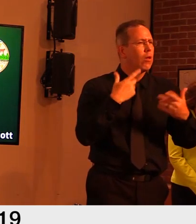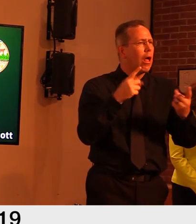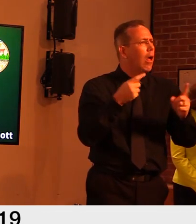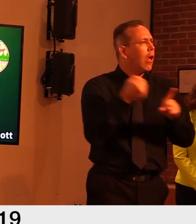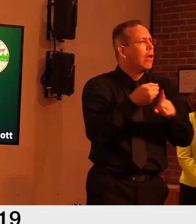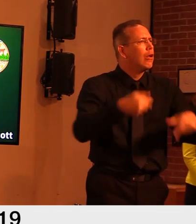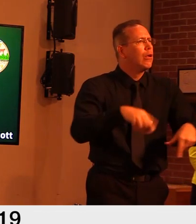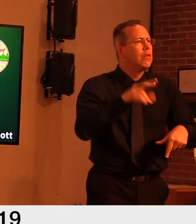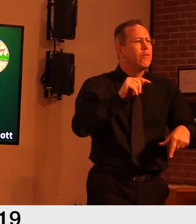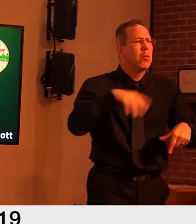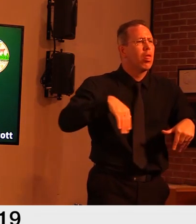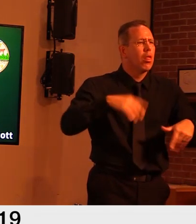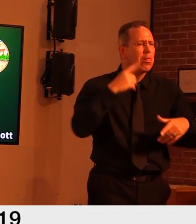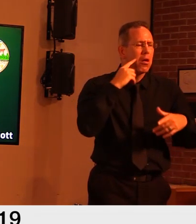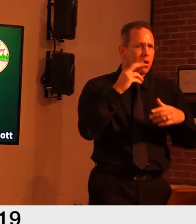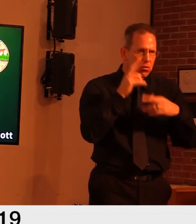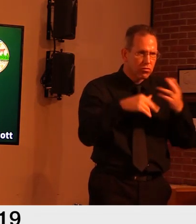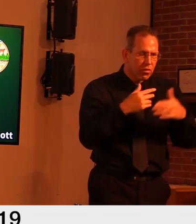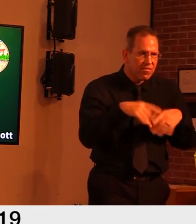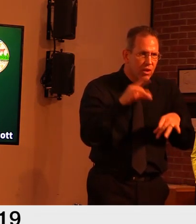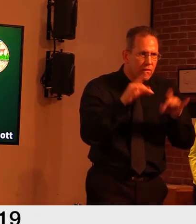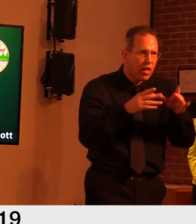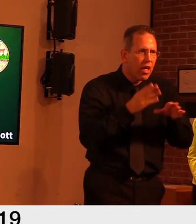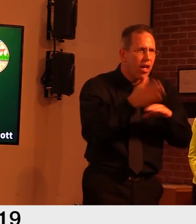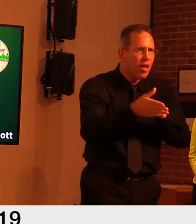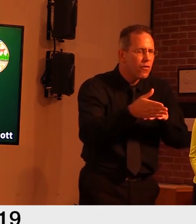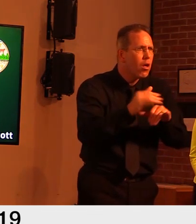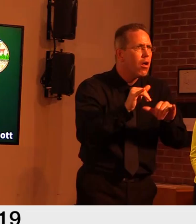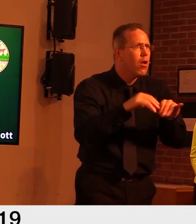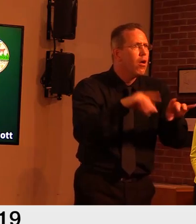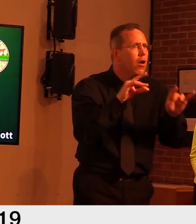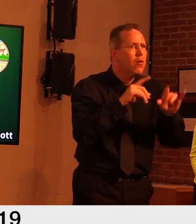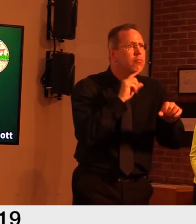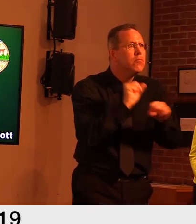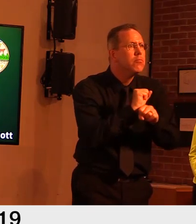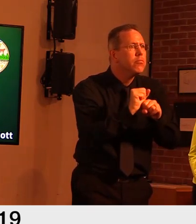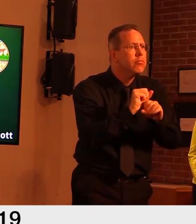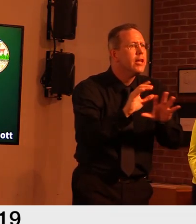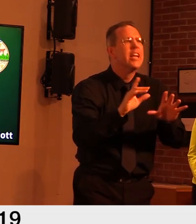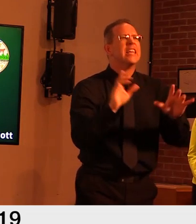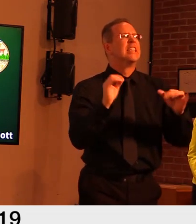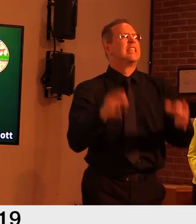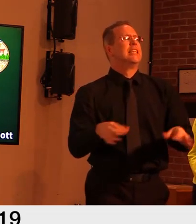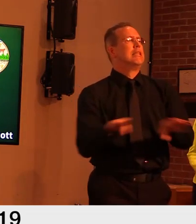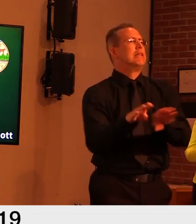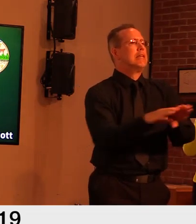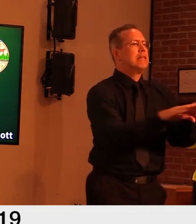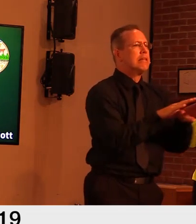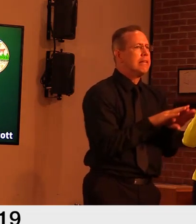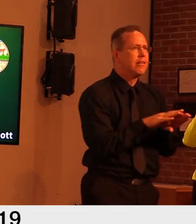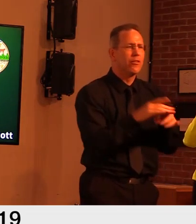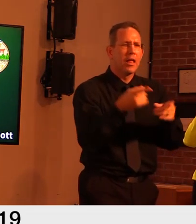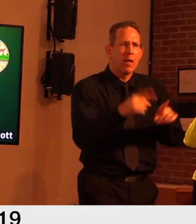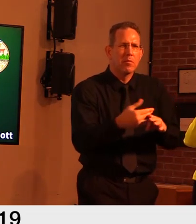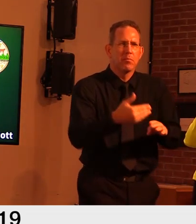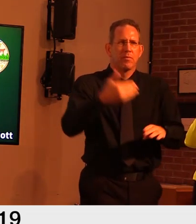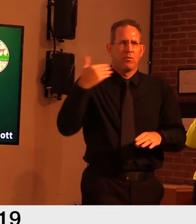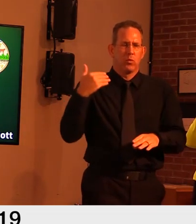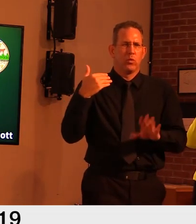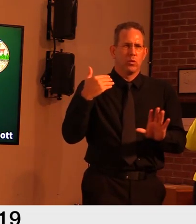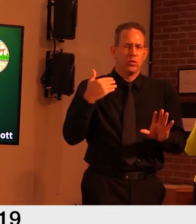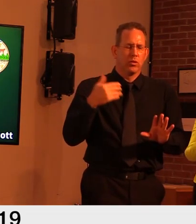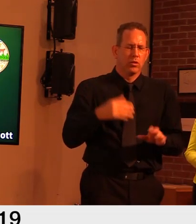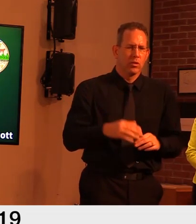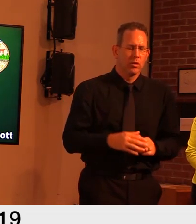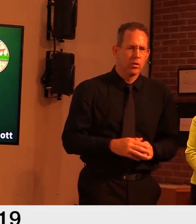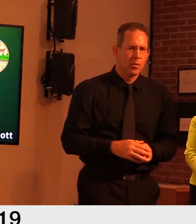everyone that game was well in the infancy here in Vermont of this pandemic, before the